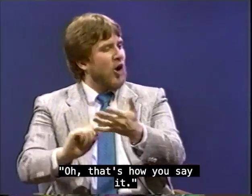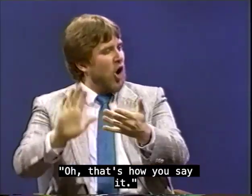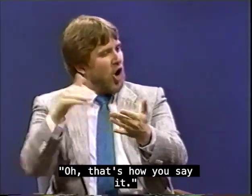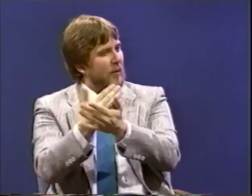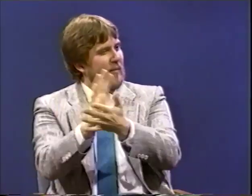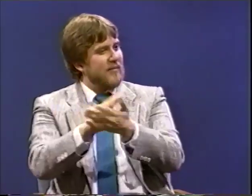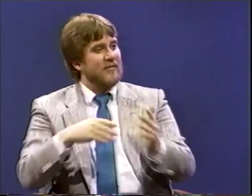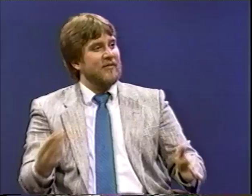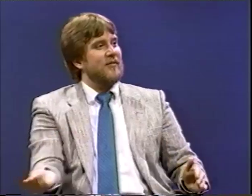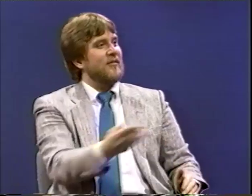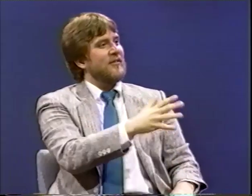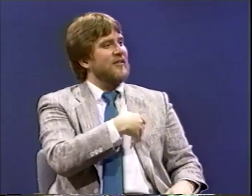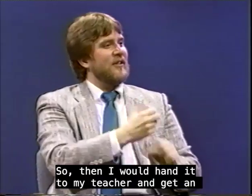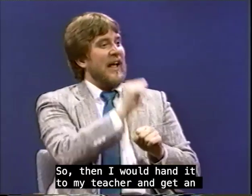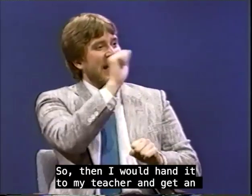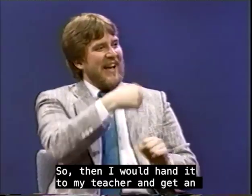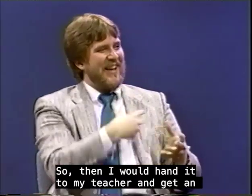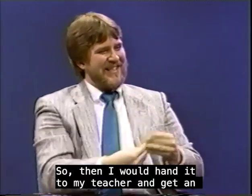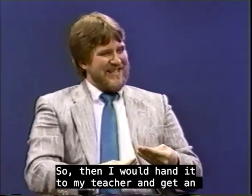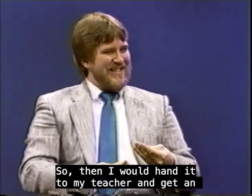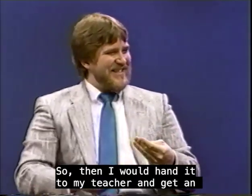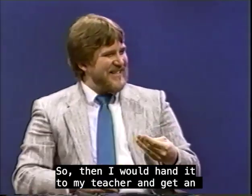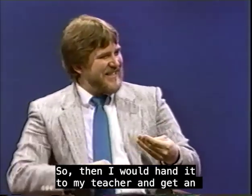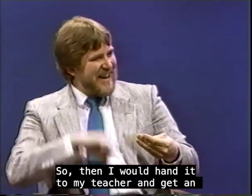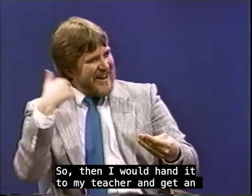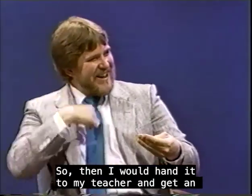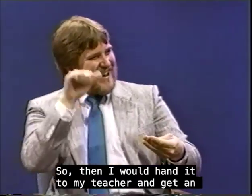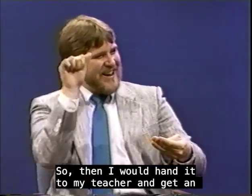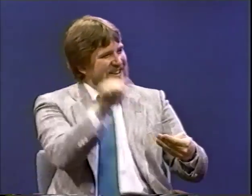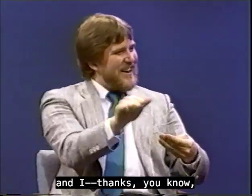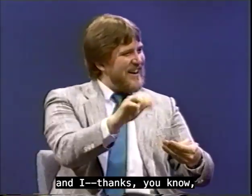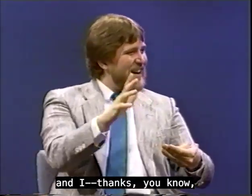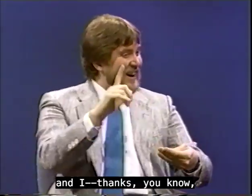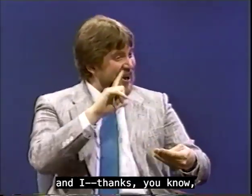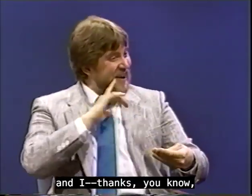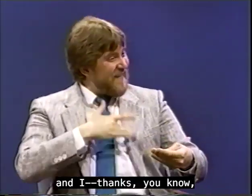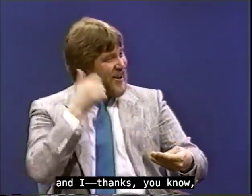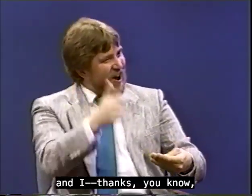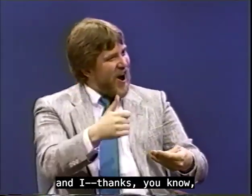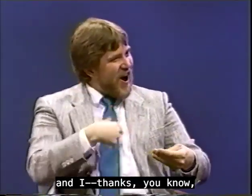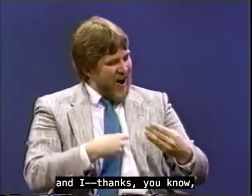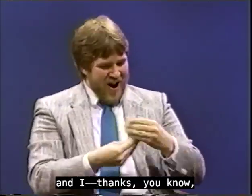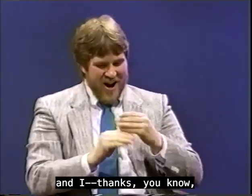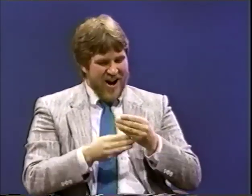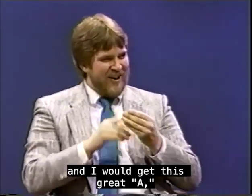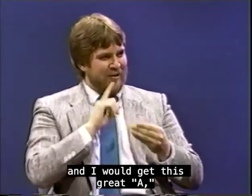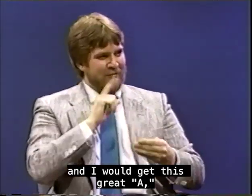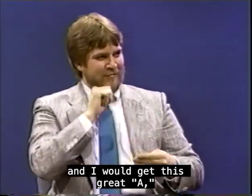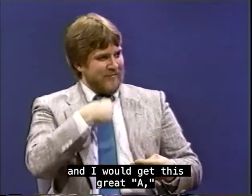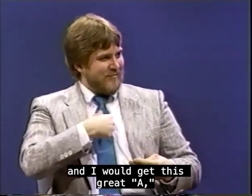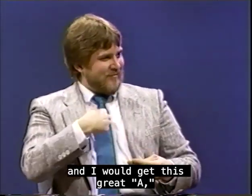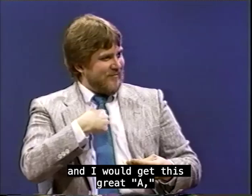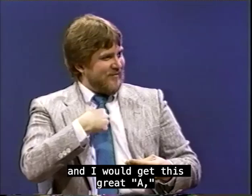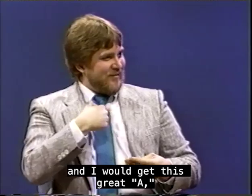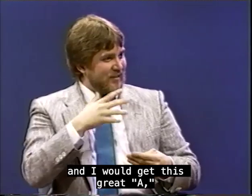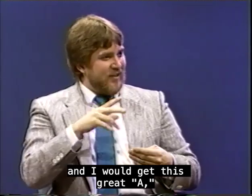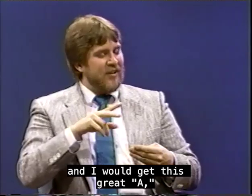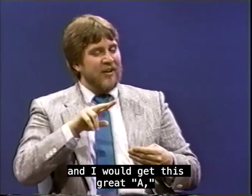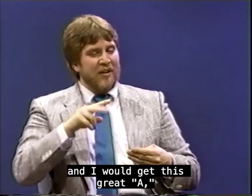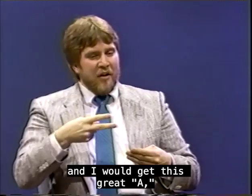it. So then I would hand it to my teacher and get an A, and thanks, and I would get this great A, but it wasn't